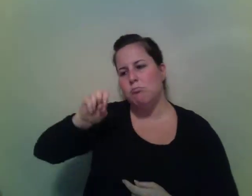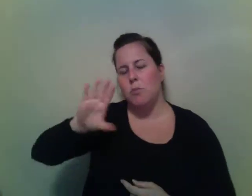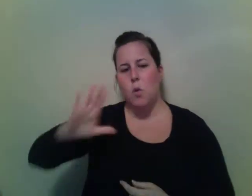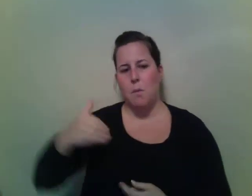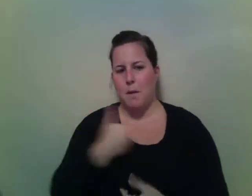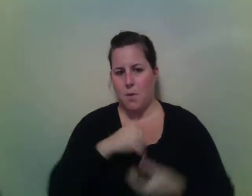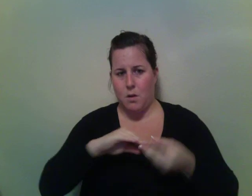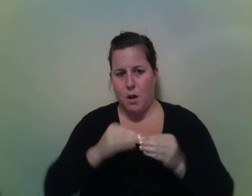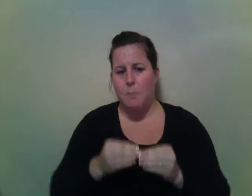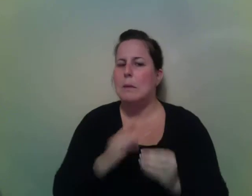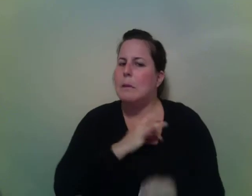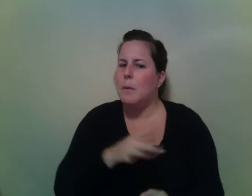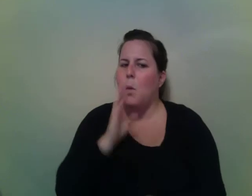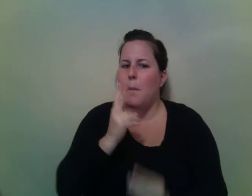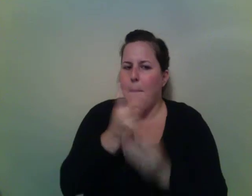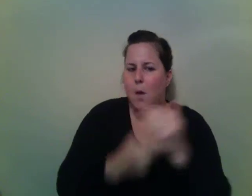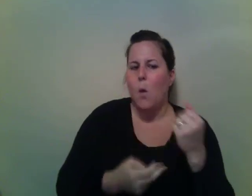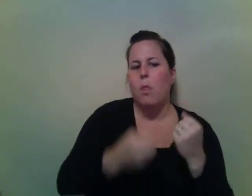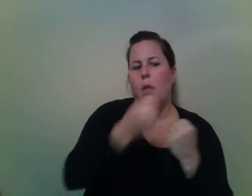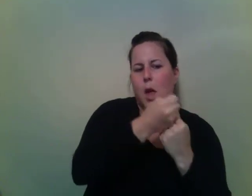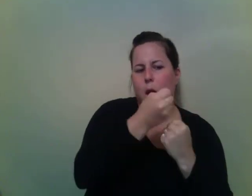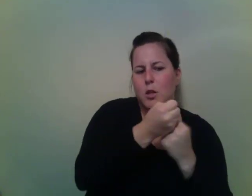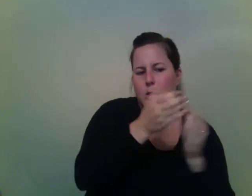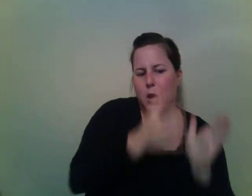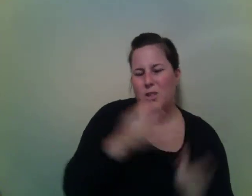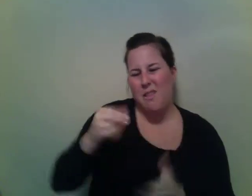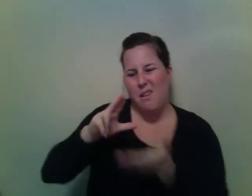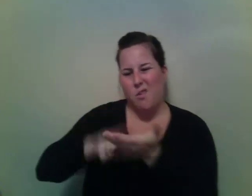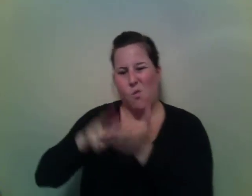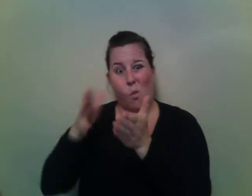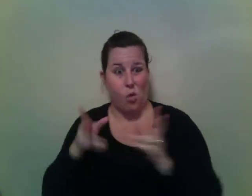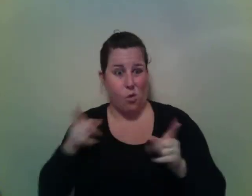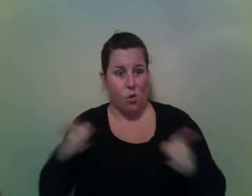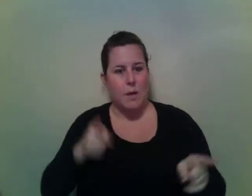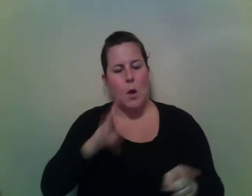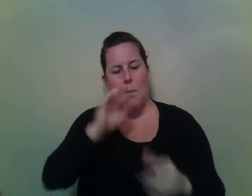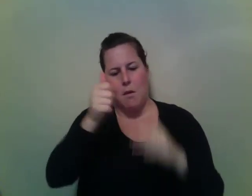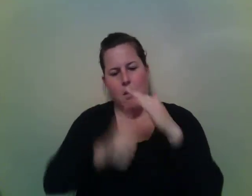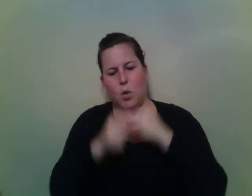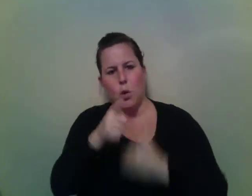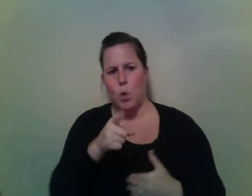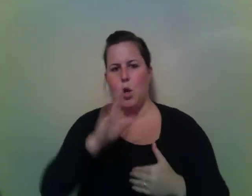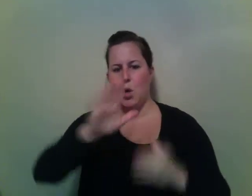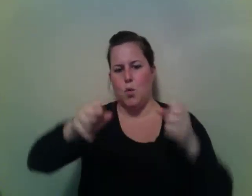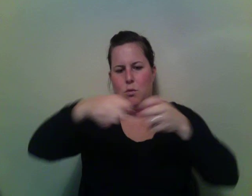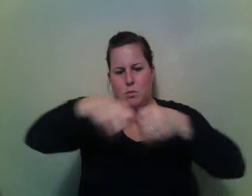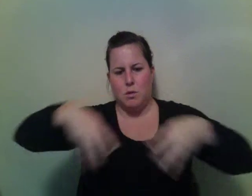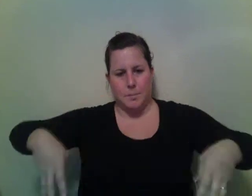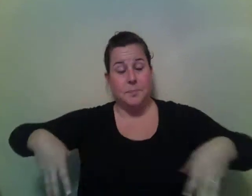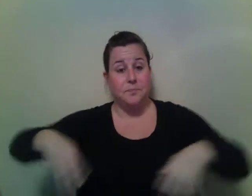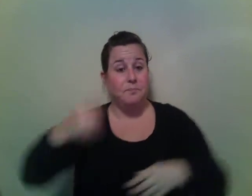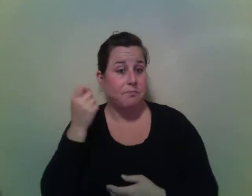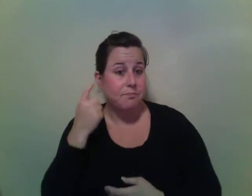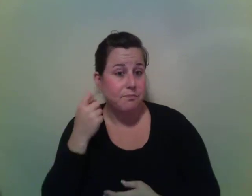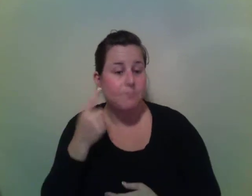will be their enroller and their sponsor. They will be directly under you in your downline. You've introduced